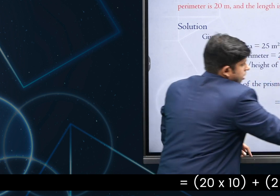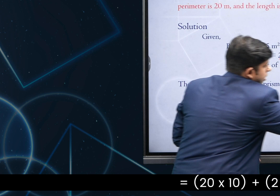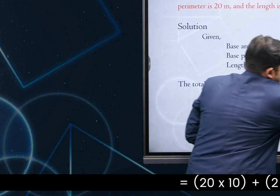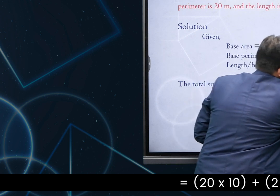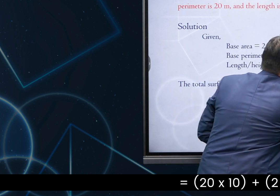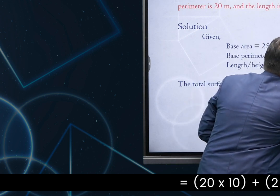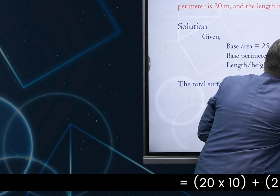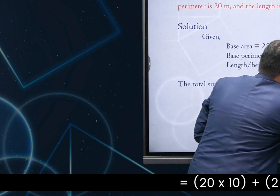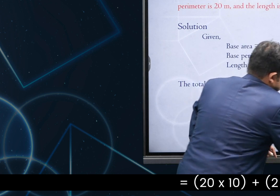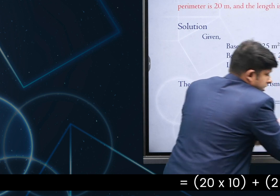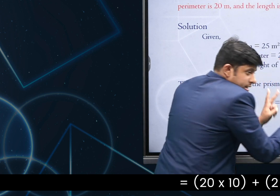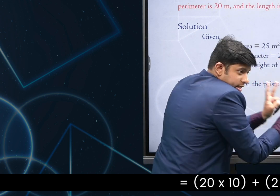plus 2 into 25.